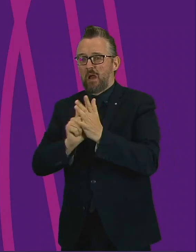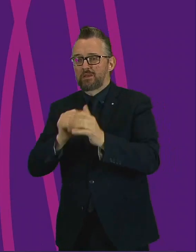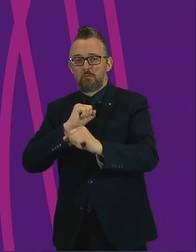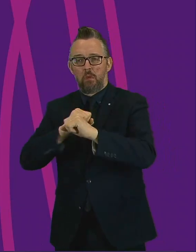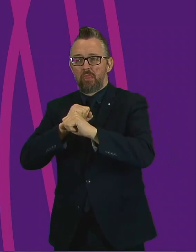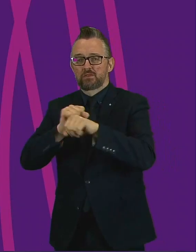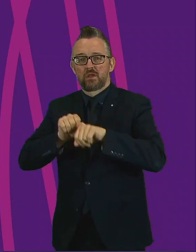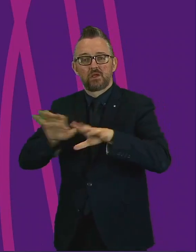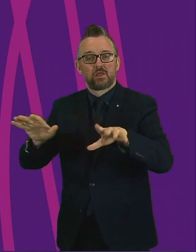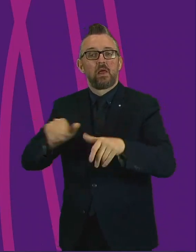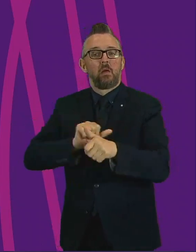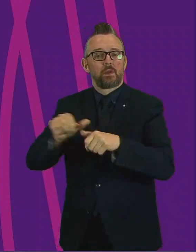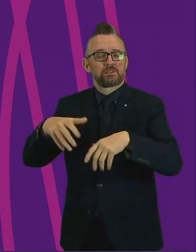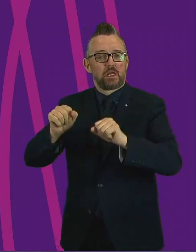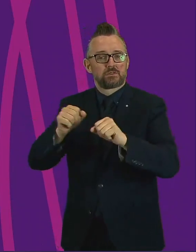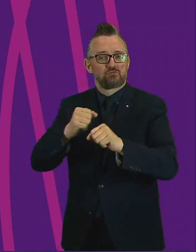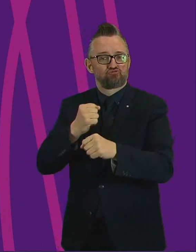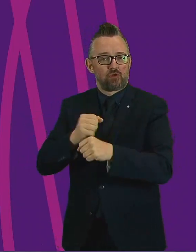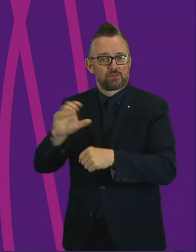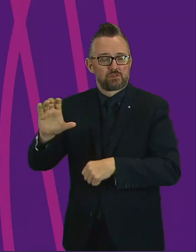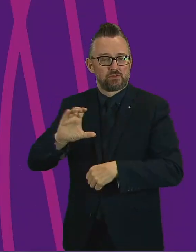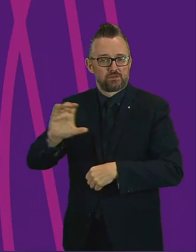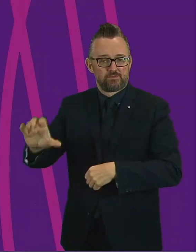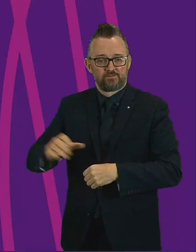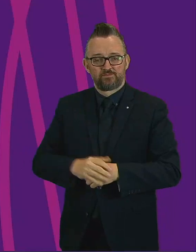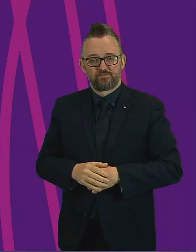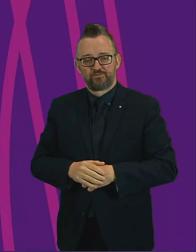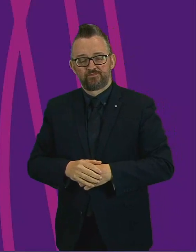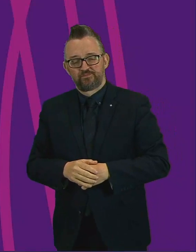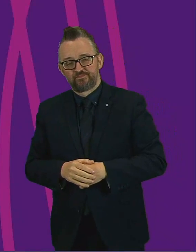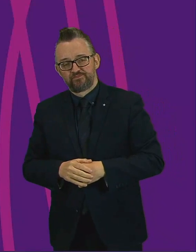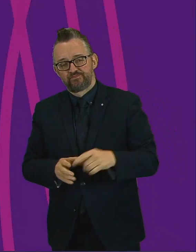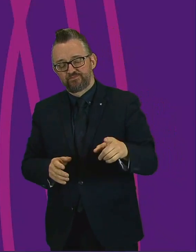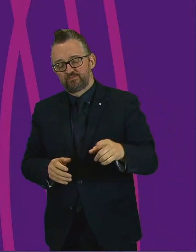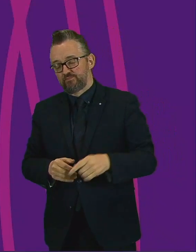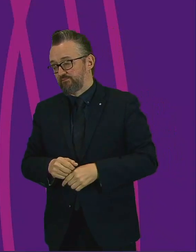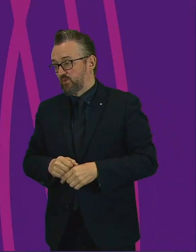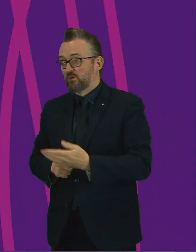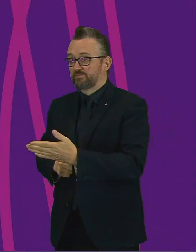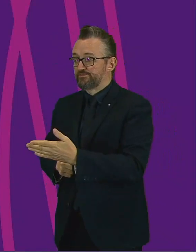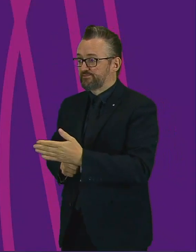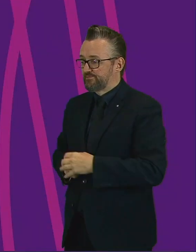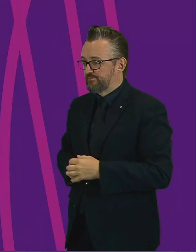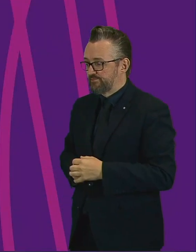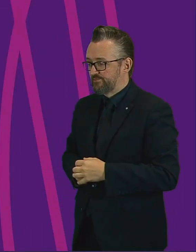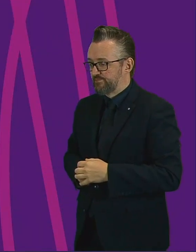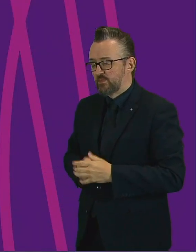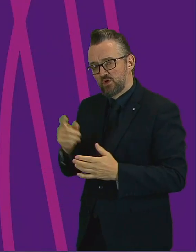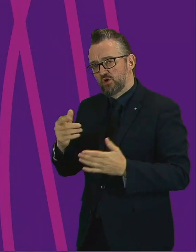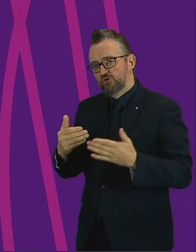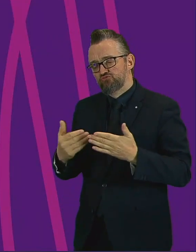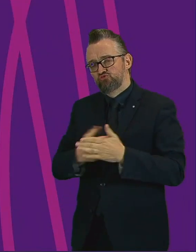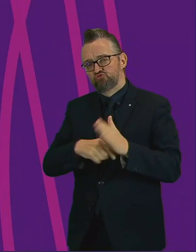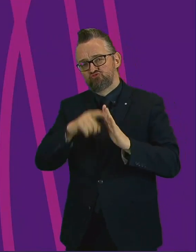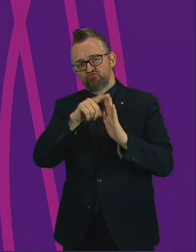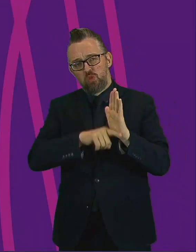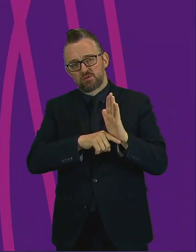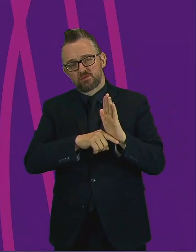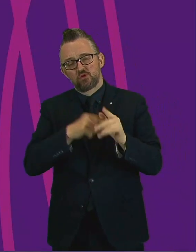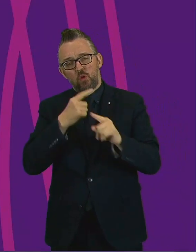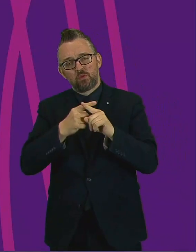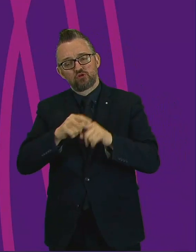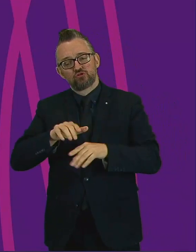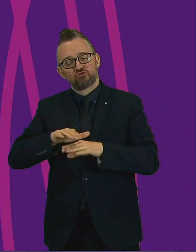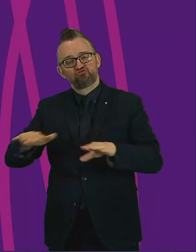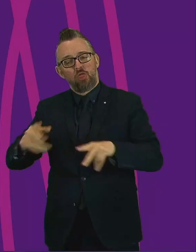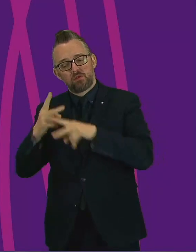possible. Maurice Corrie to be followed by Ian Gray. Presiding Officer, thank you. New guidelines are issued for childminders returning